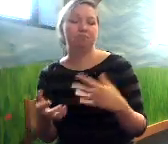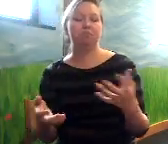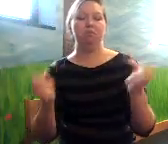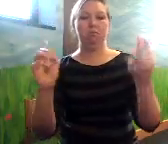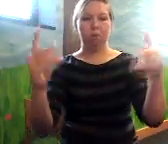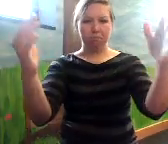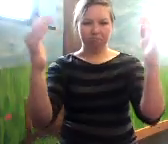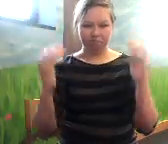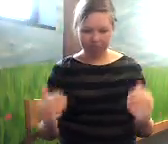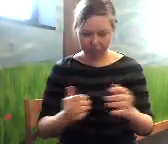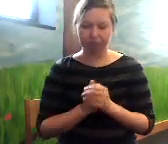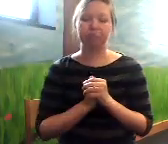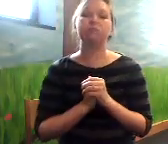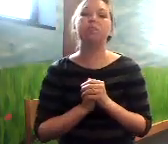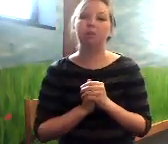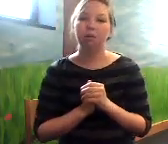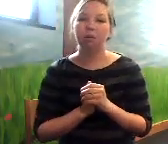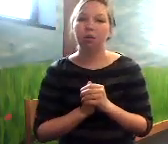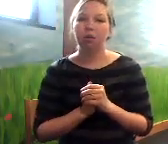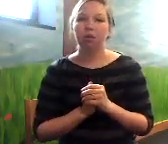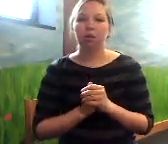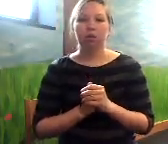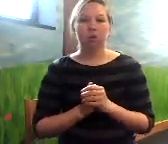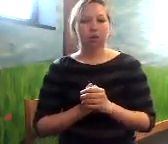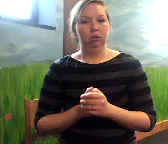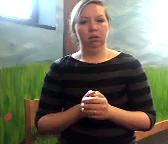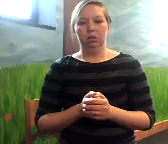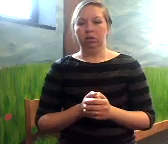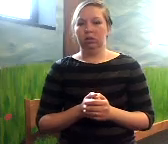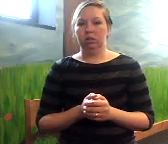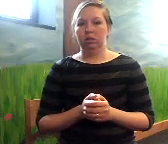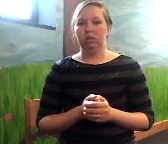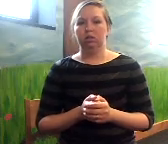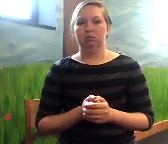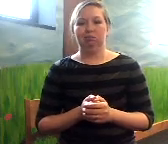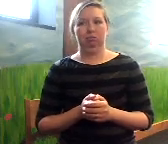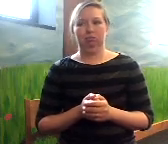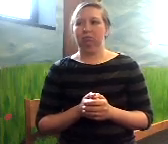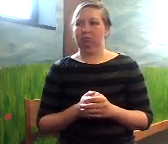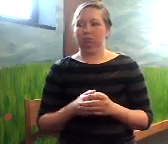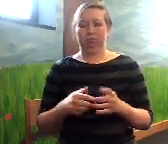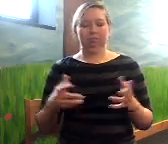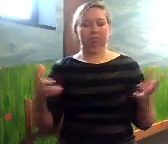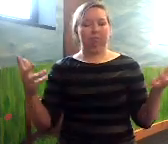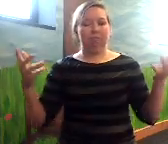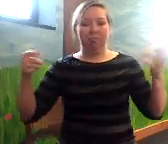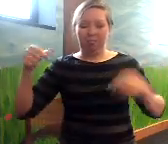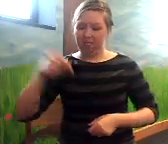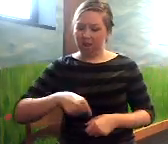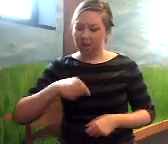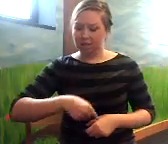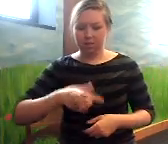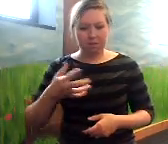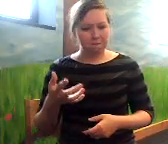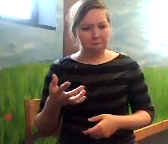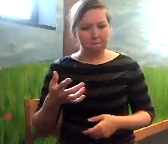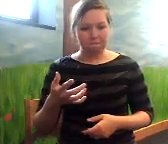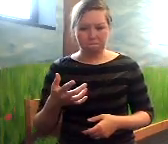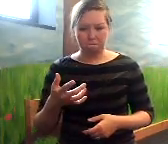the American people or to the members of Congress. In fact, Congress sort of liked it that way. They decided early on that,